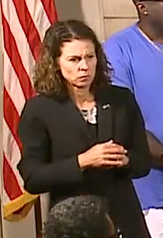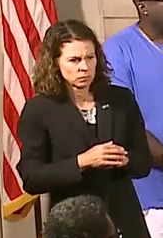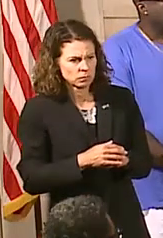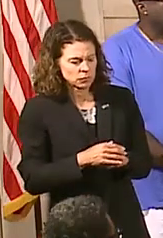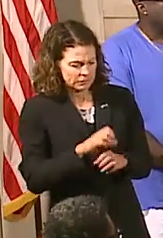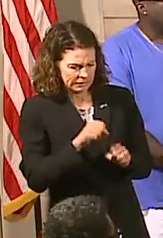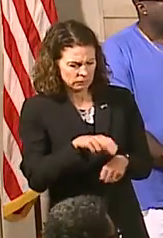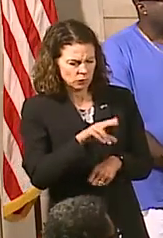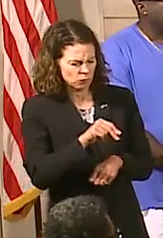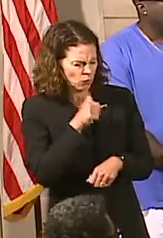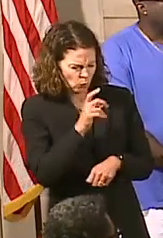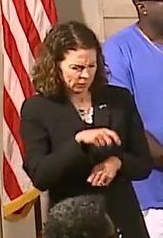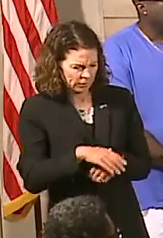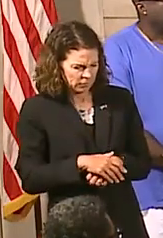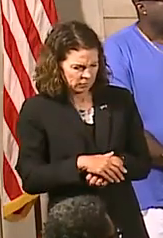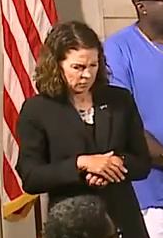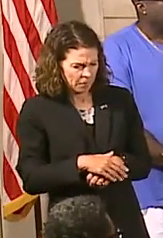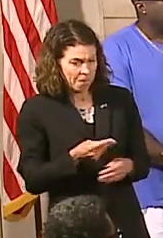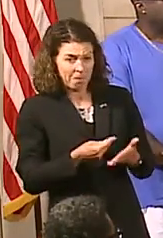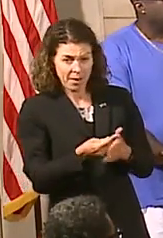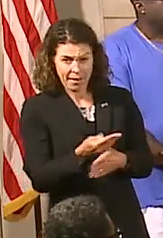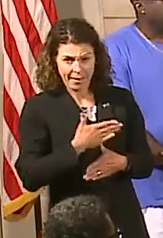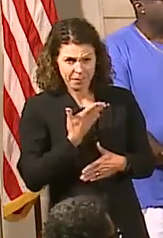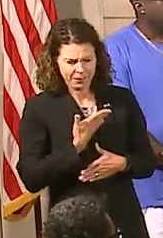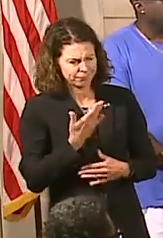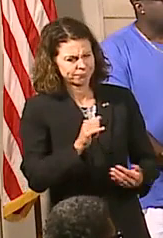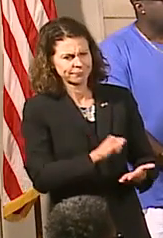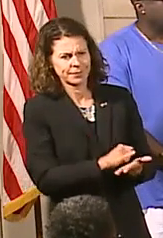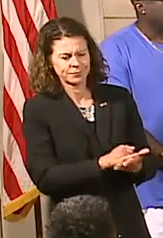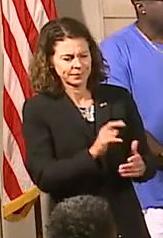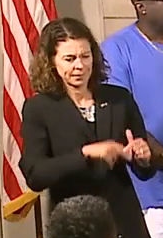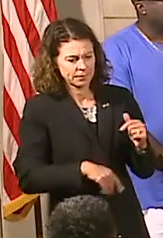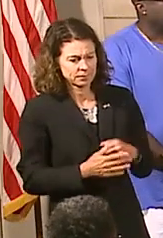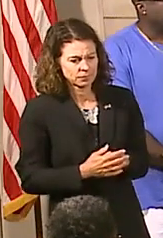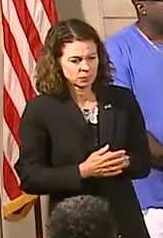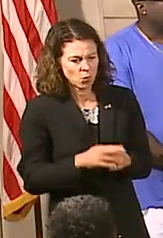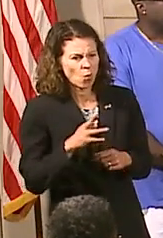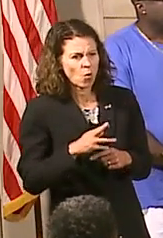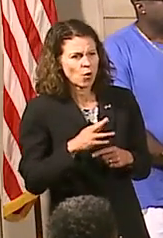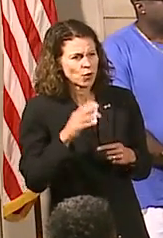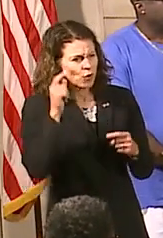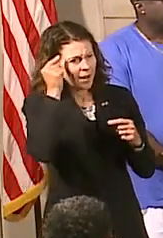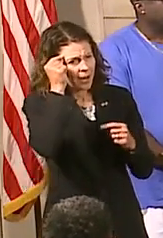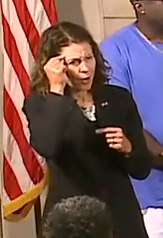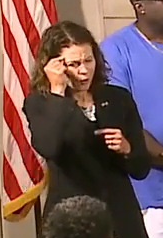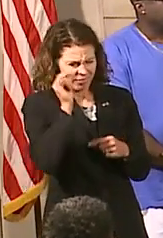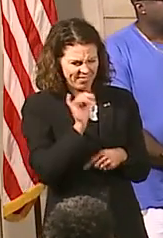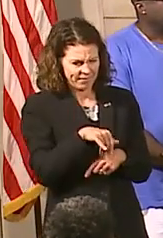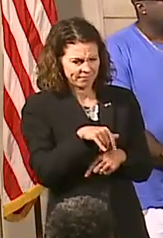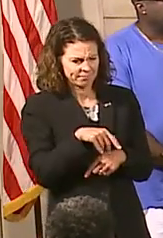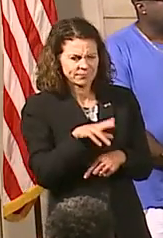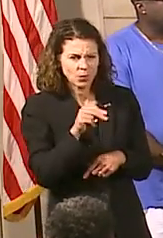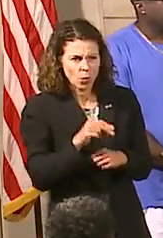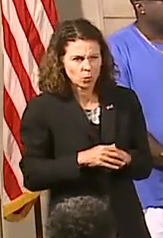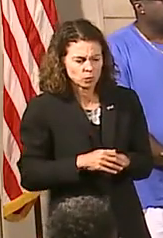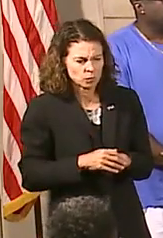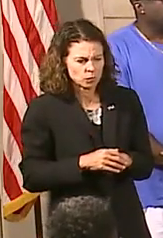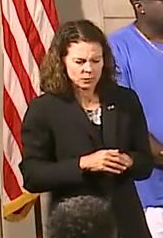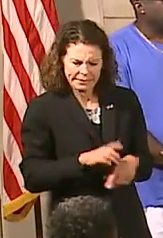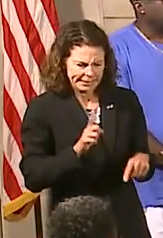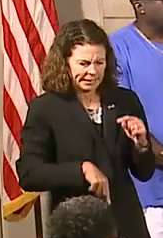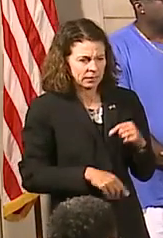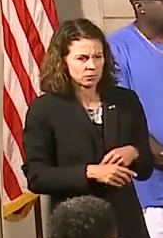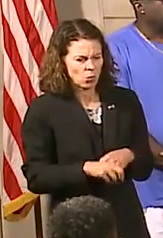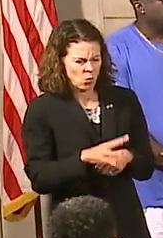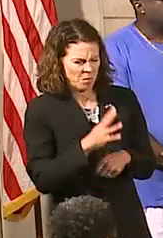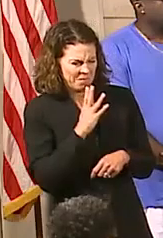that. We're not gonna buy you happiness. No, you don't need to wear your hair that way. You're gonna do it this way. No, you're not gonna speak